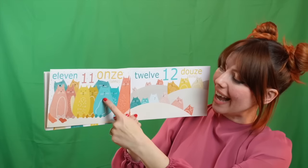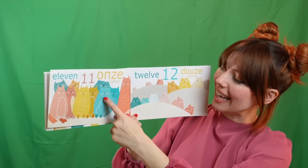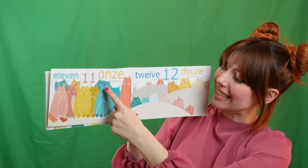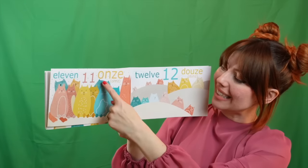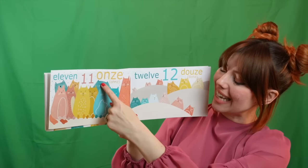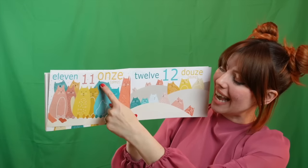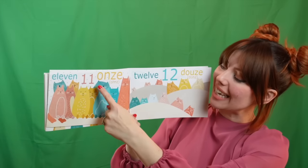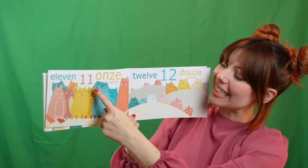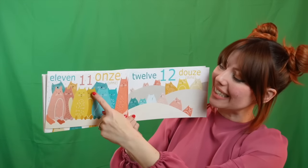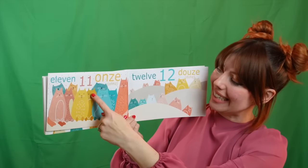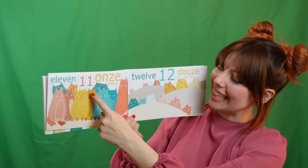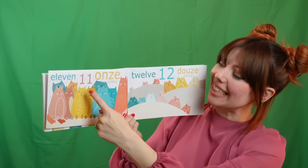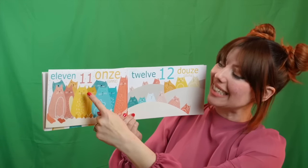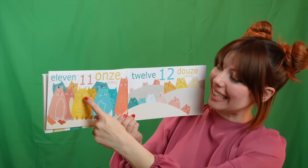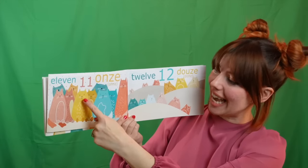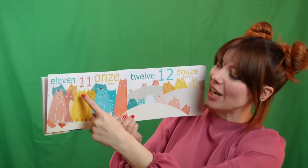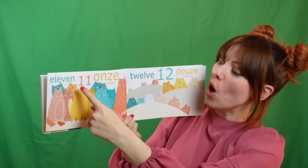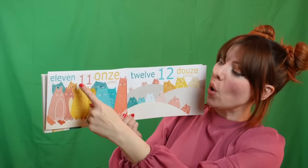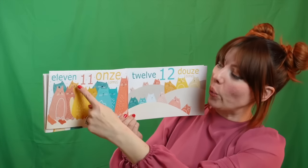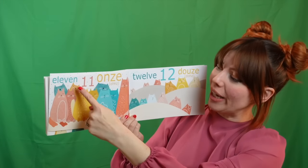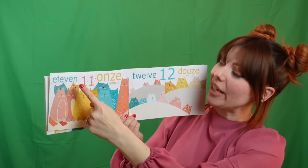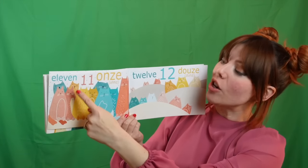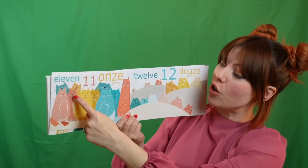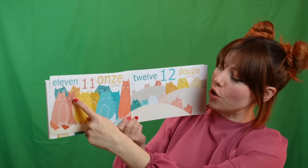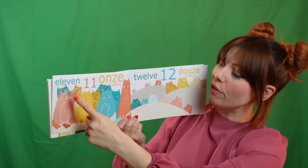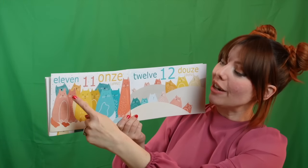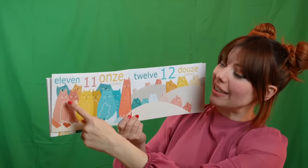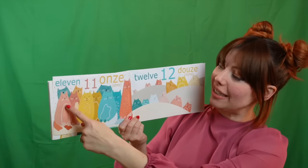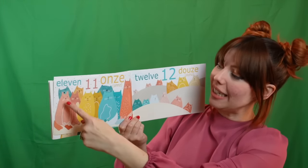quatre, cinq, six, sept, huit, neuf, dix,